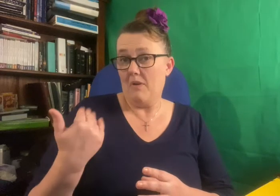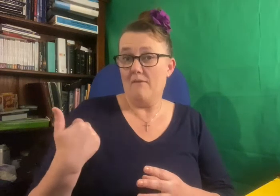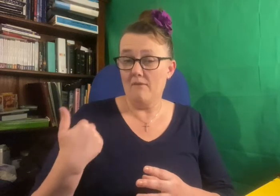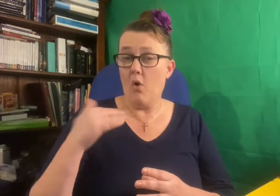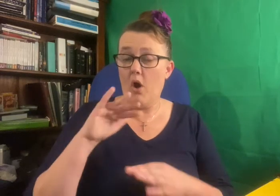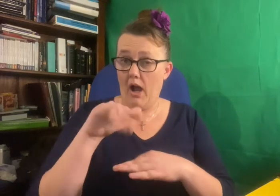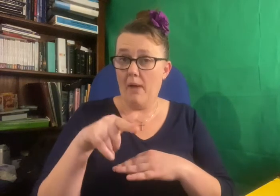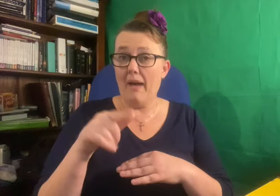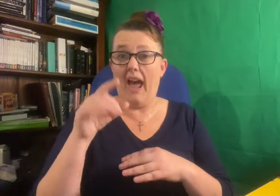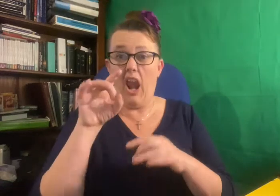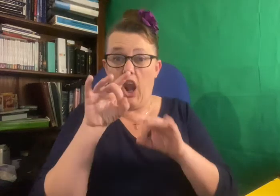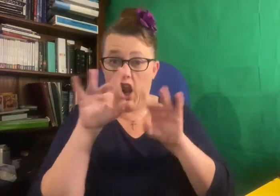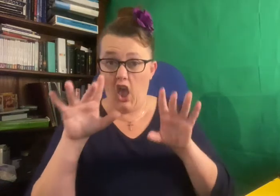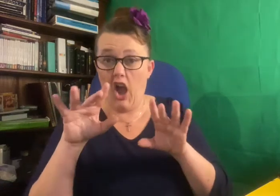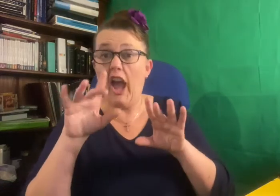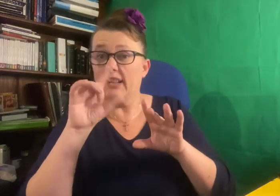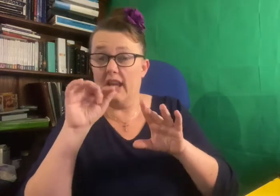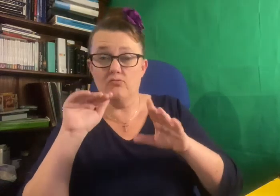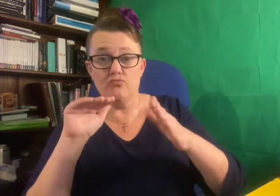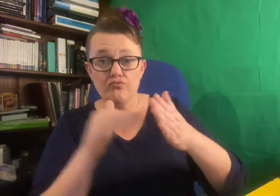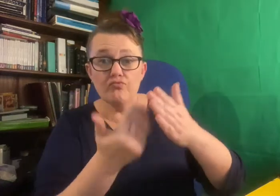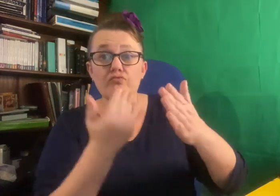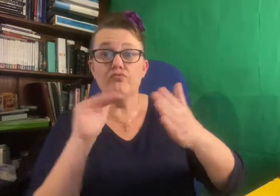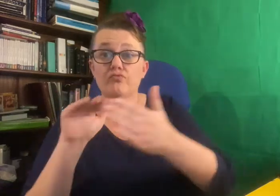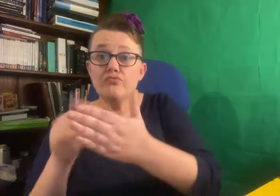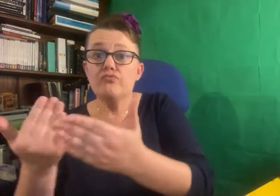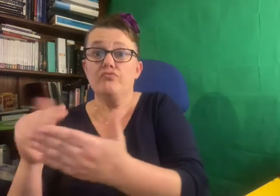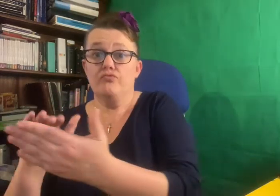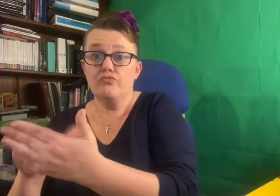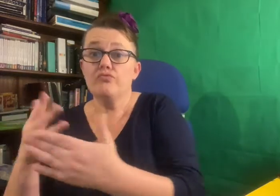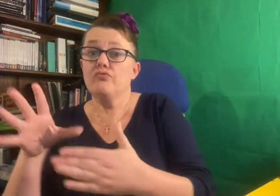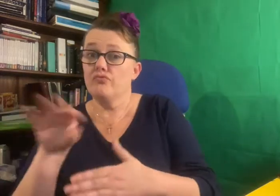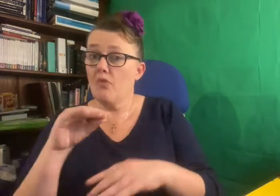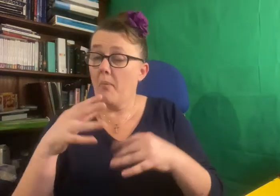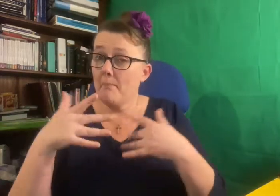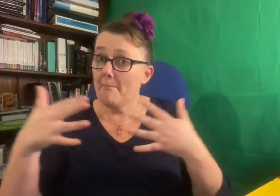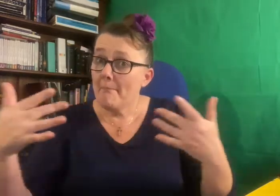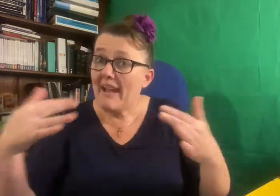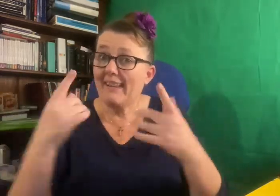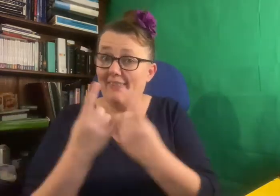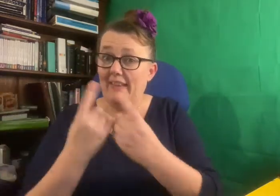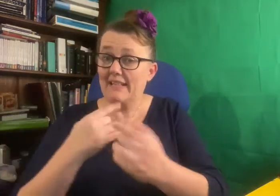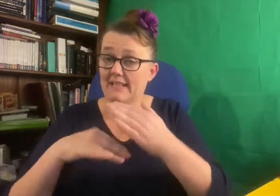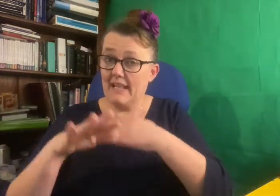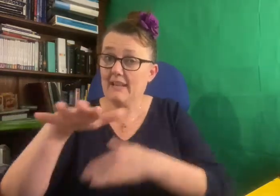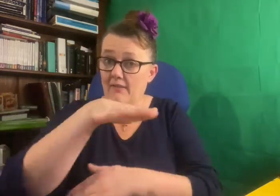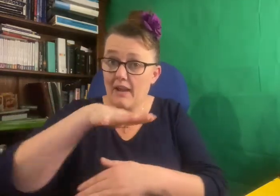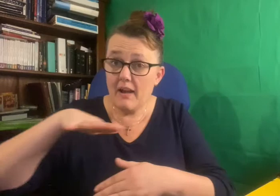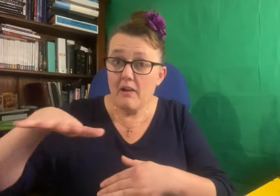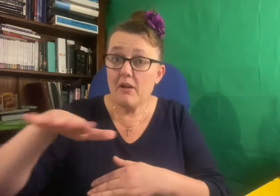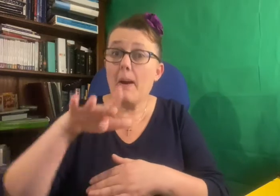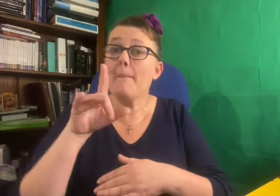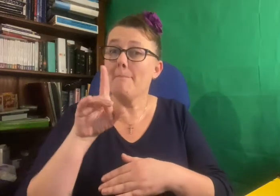So remember I said before that light can reflect off many things in the environment.